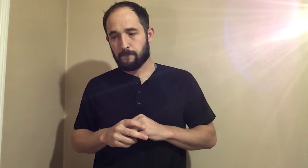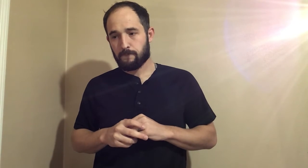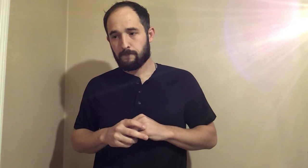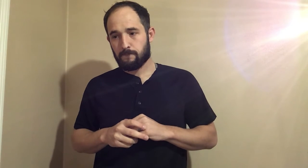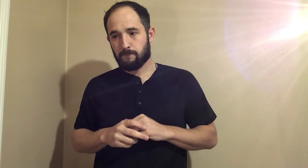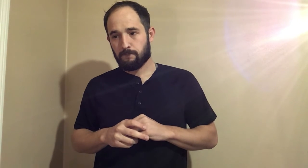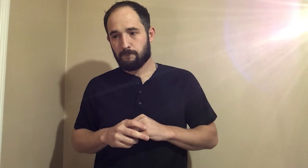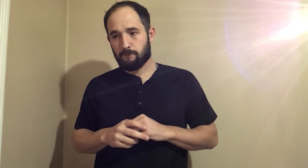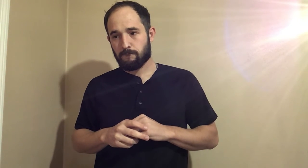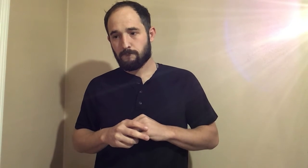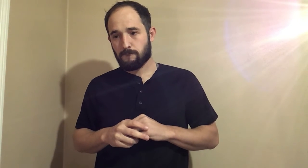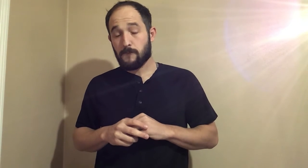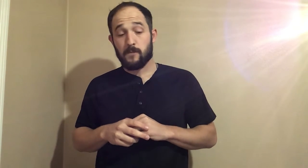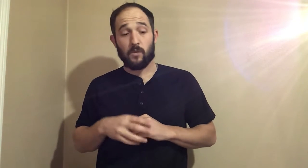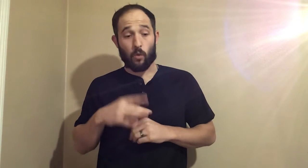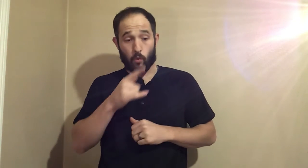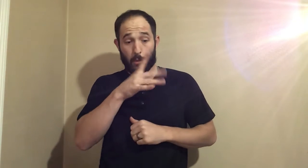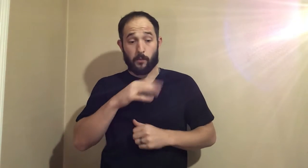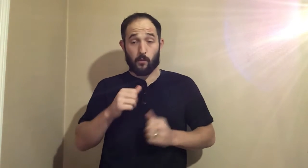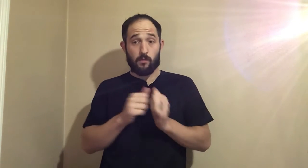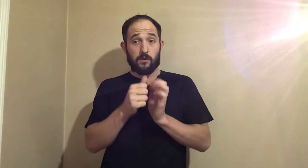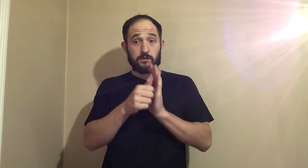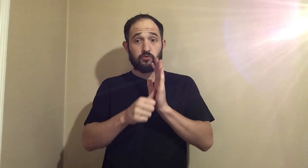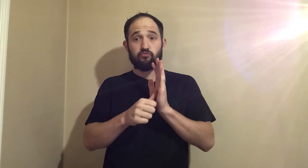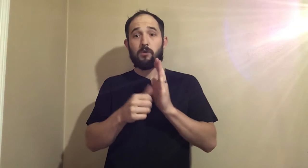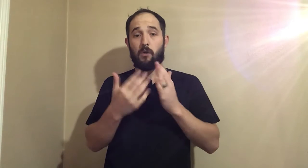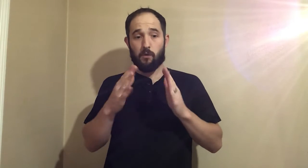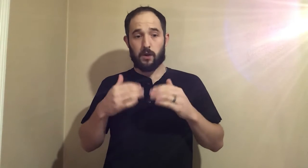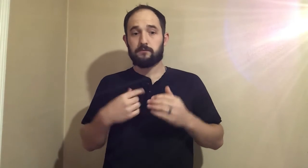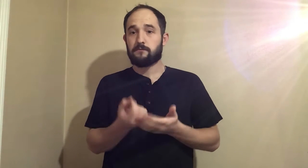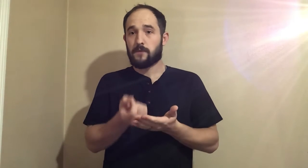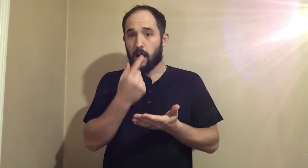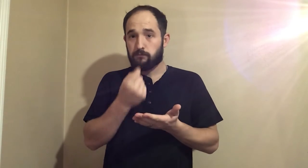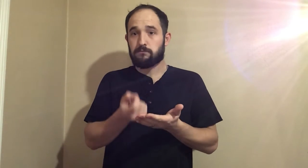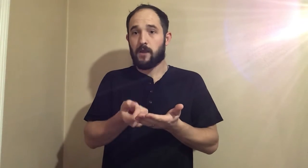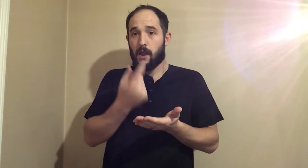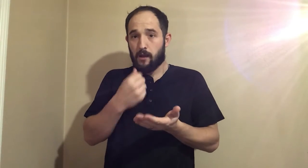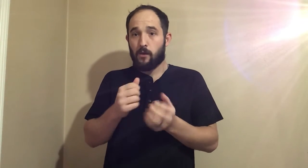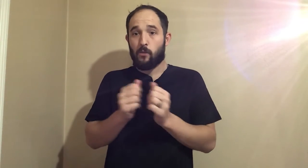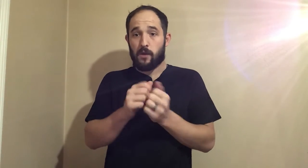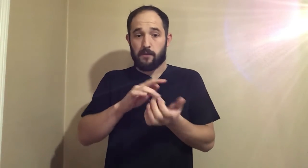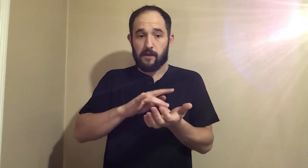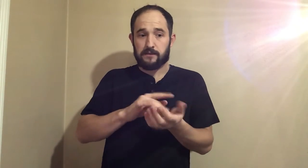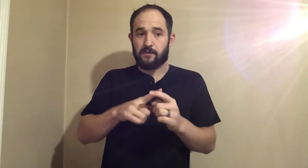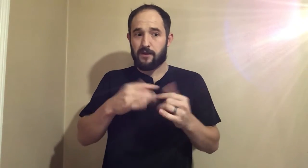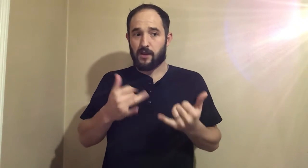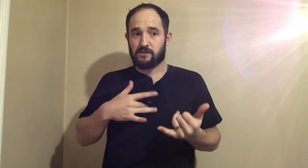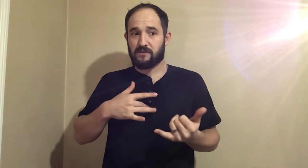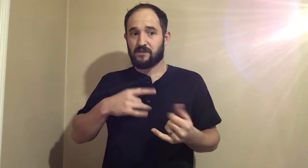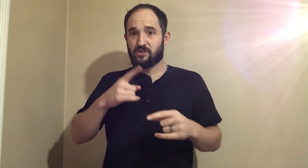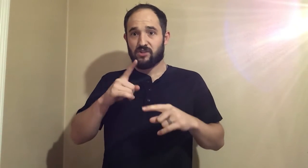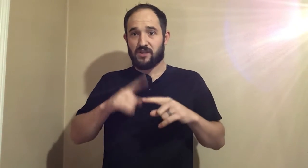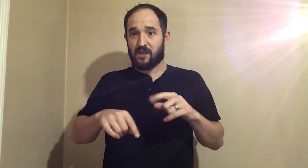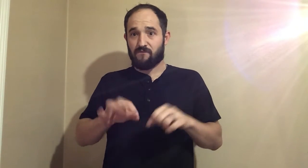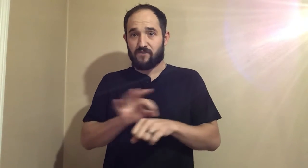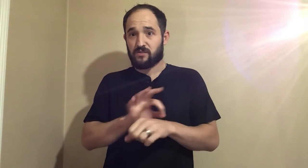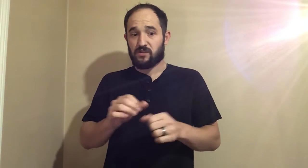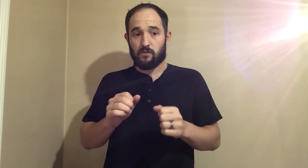an as-needed basis and feels she cannot function without it. Her physical therapist suggests that she